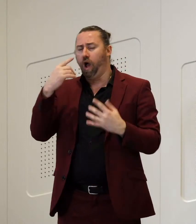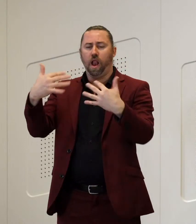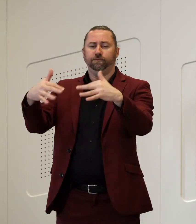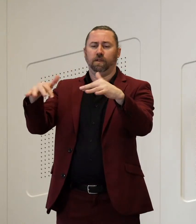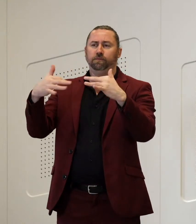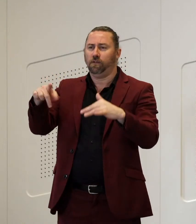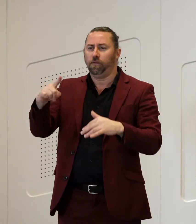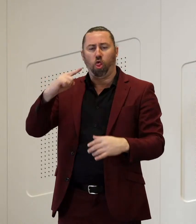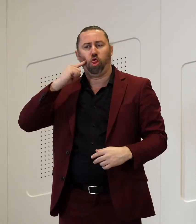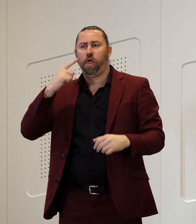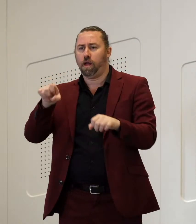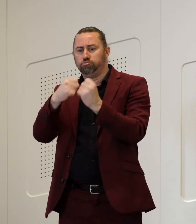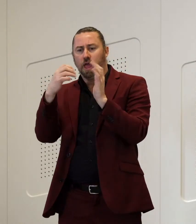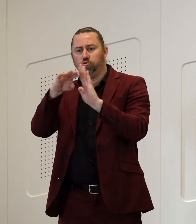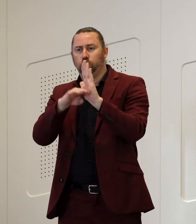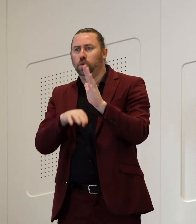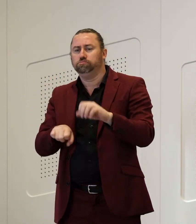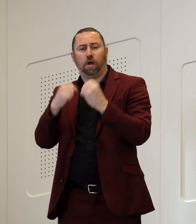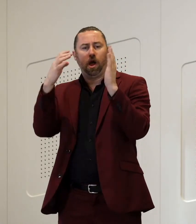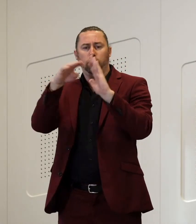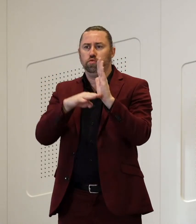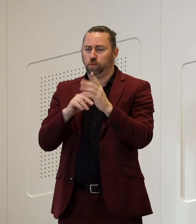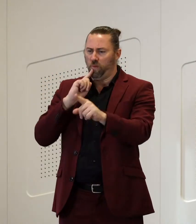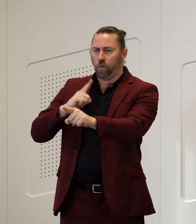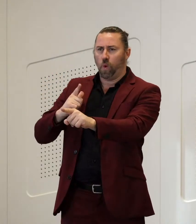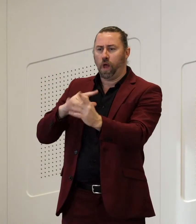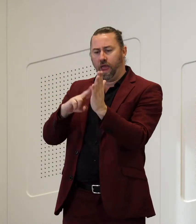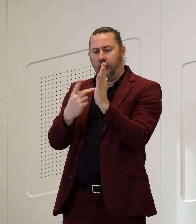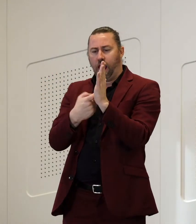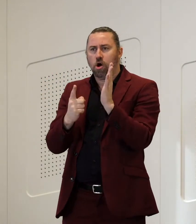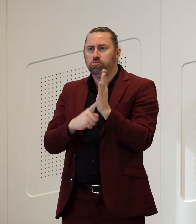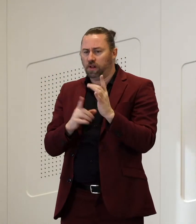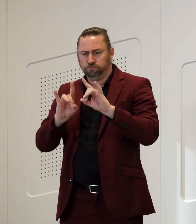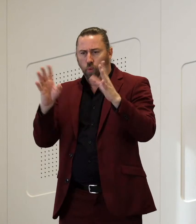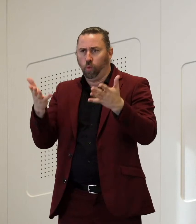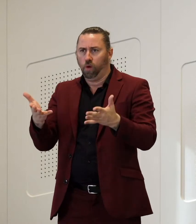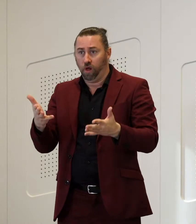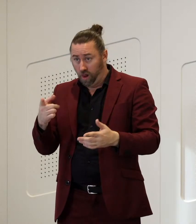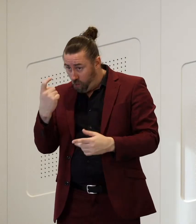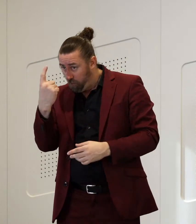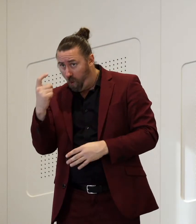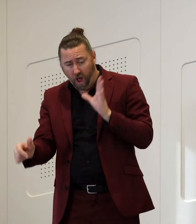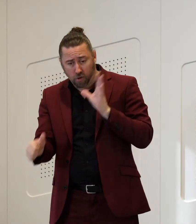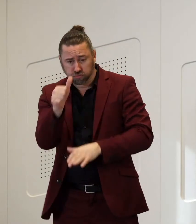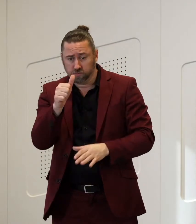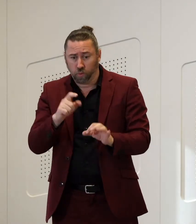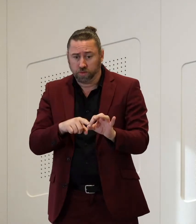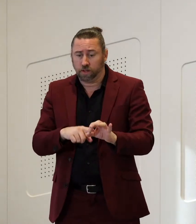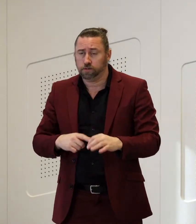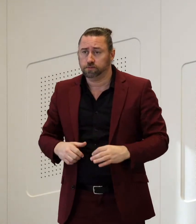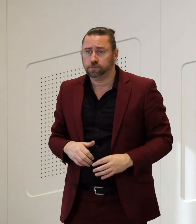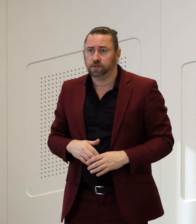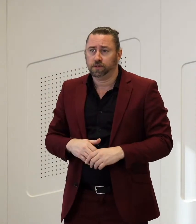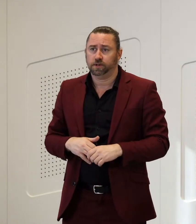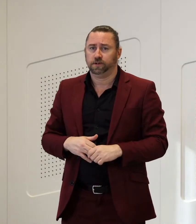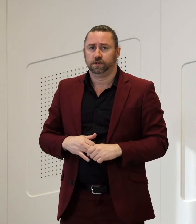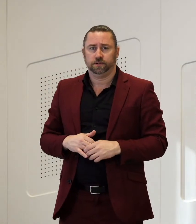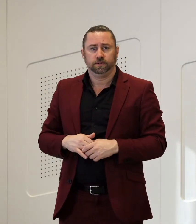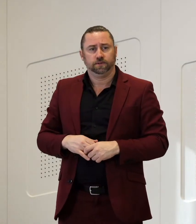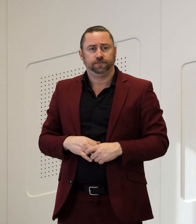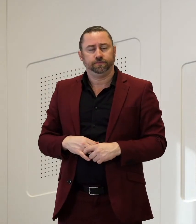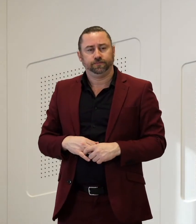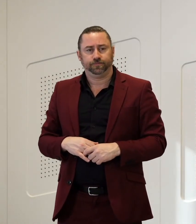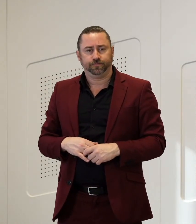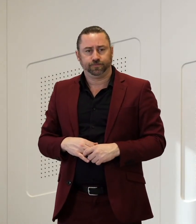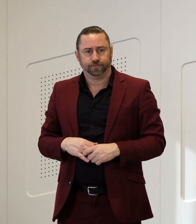cannot have people deliberately breaching the rules. Question for the acting Premier. We've